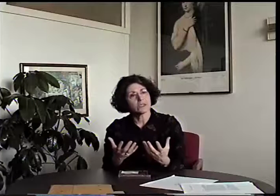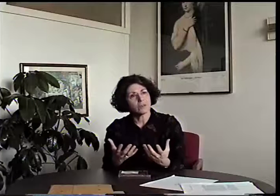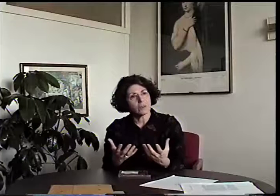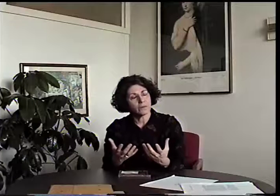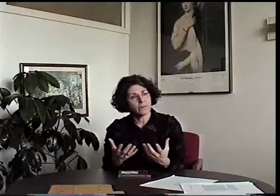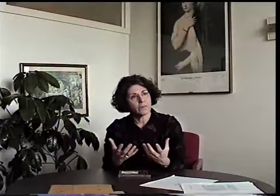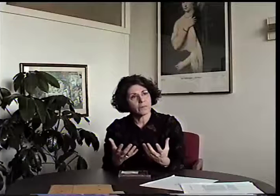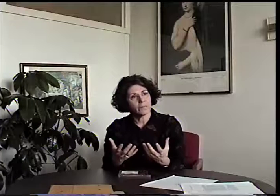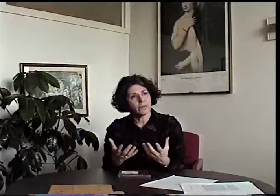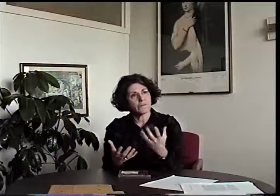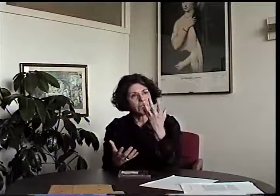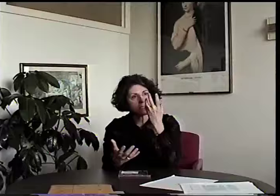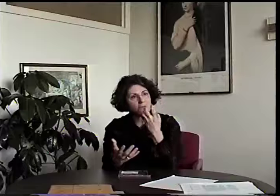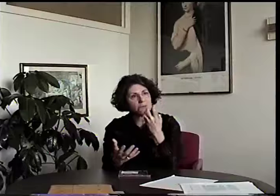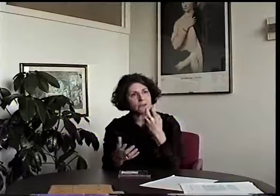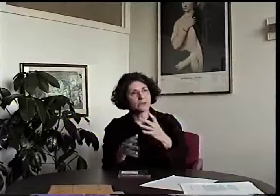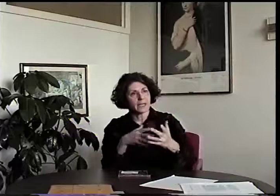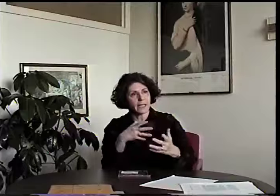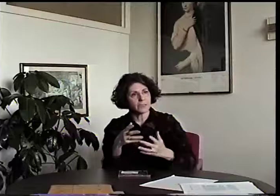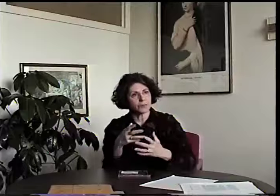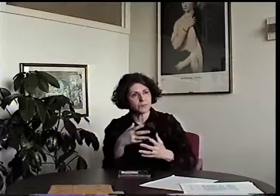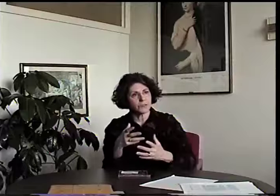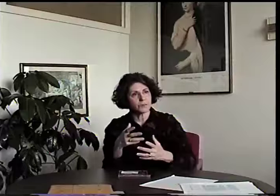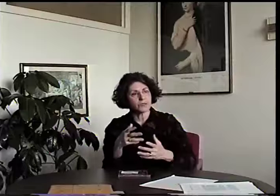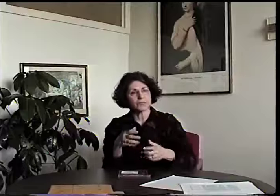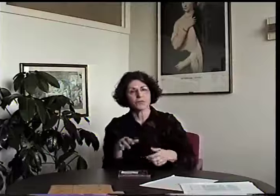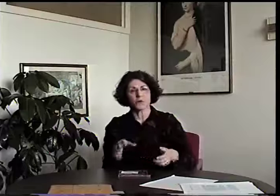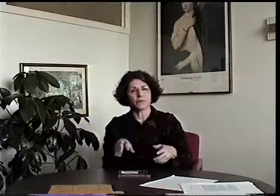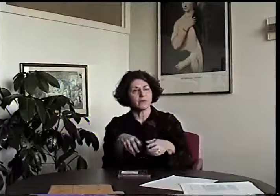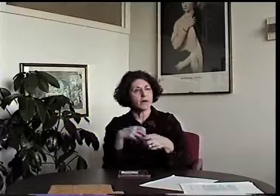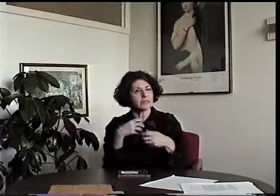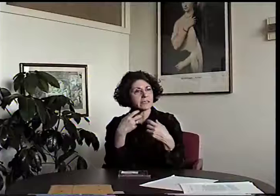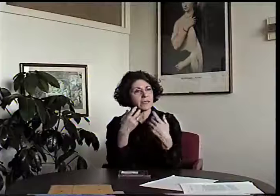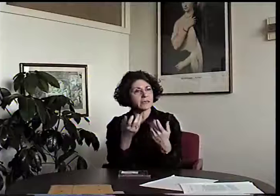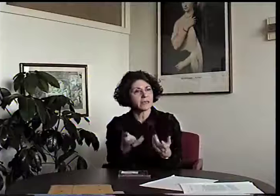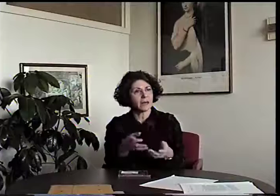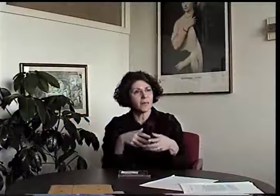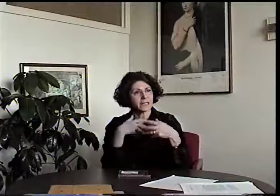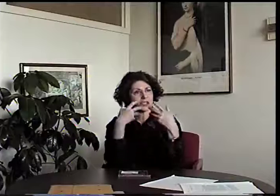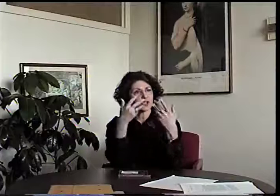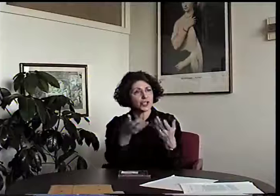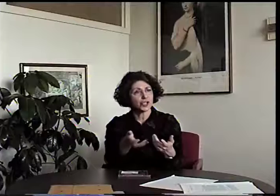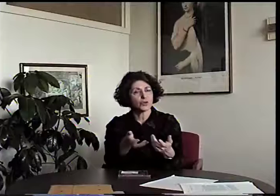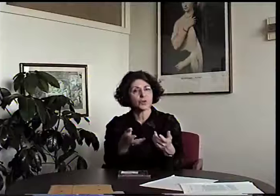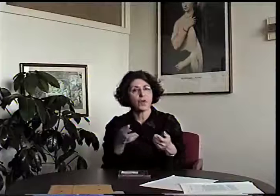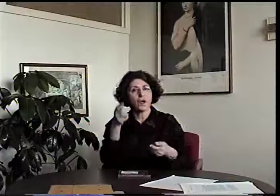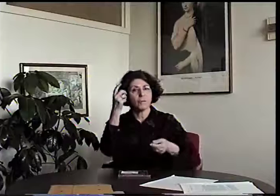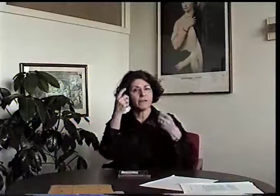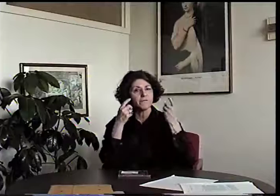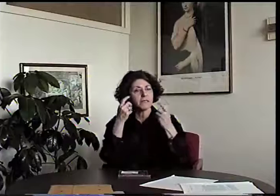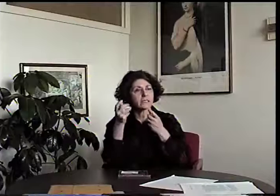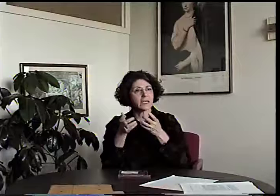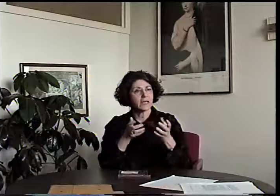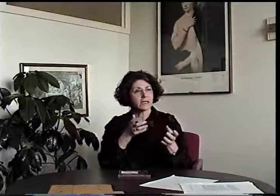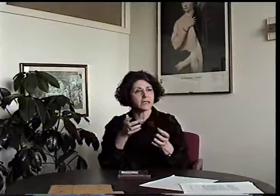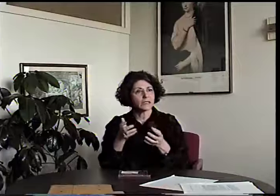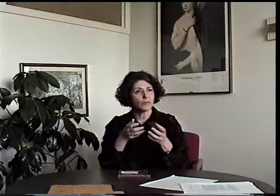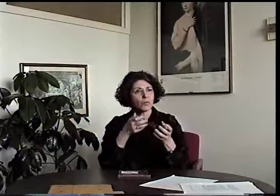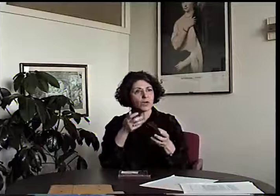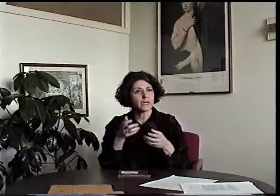visible. The face is visible, the hands are visible, so if I send a message to you, my face and hands